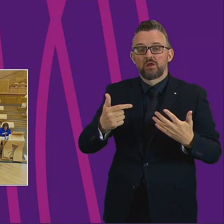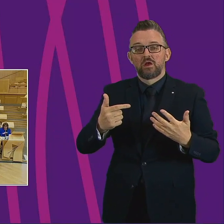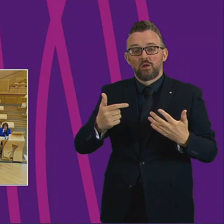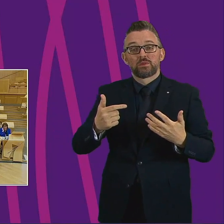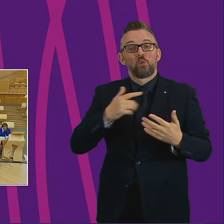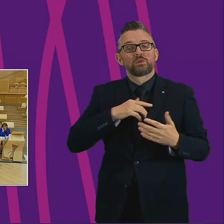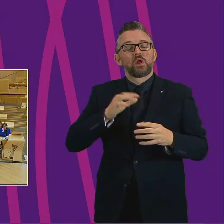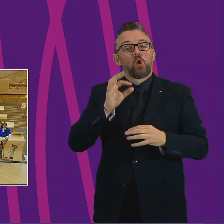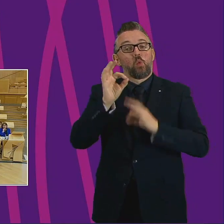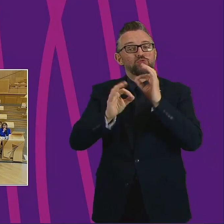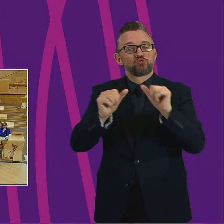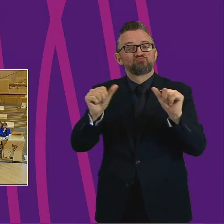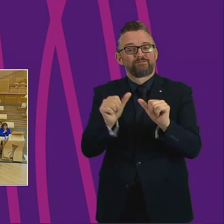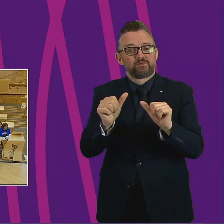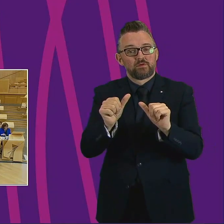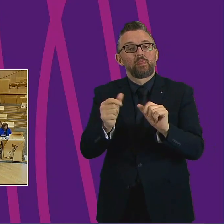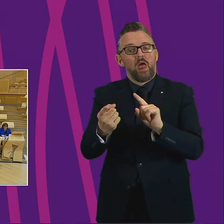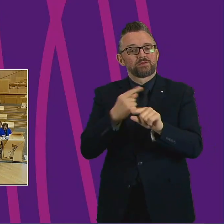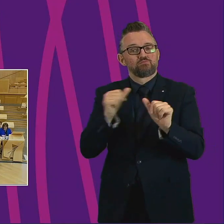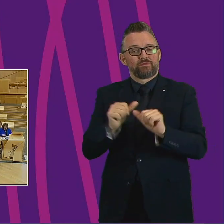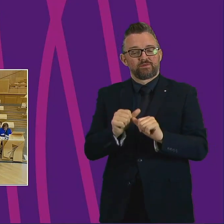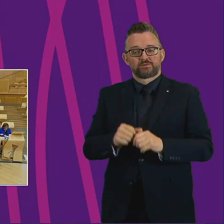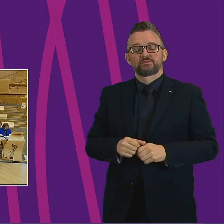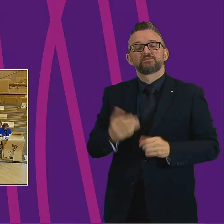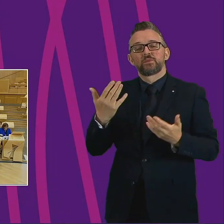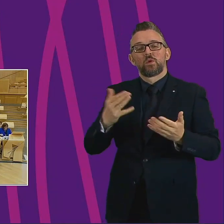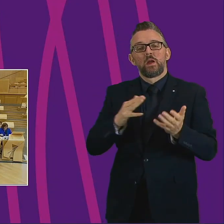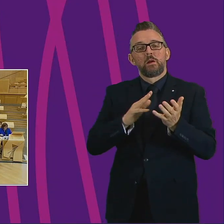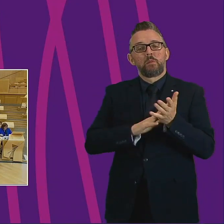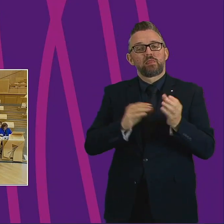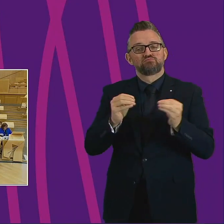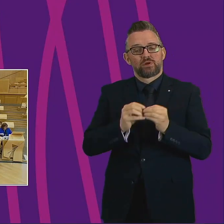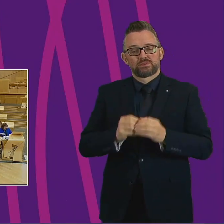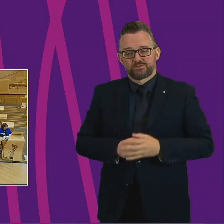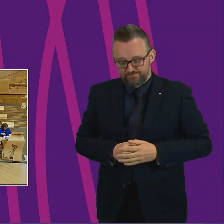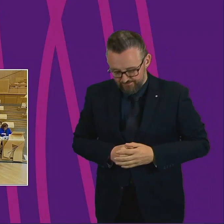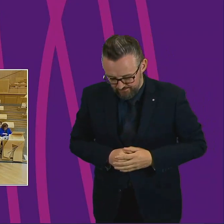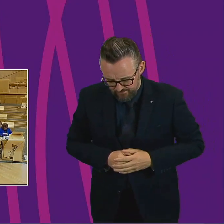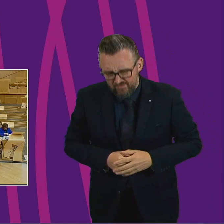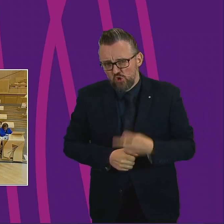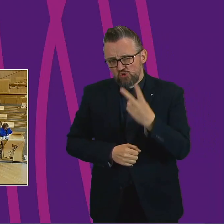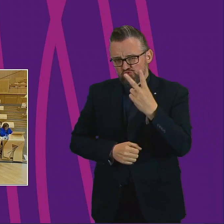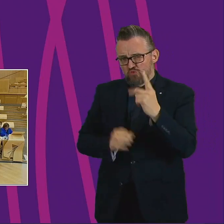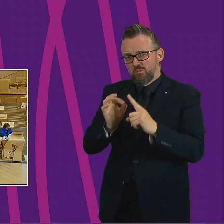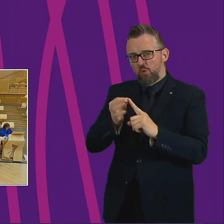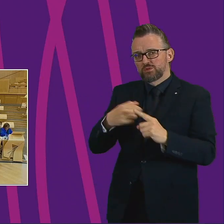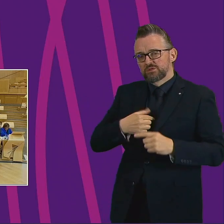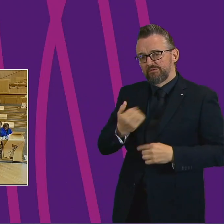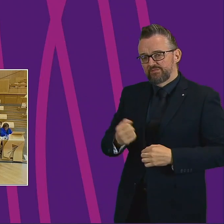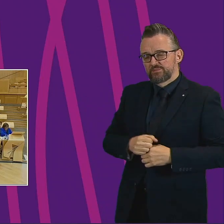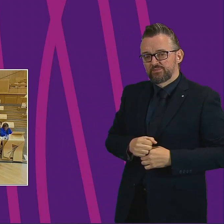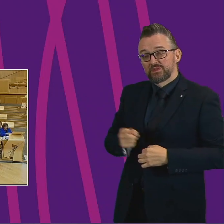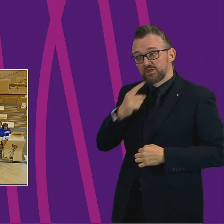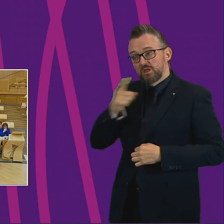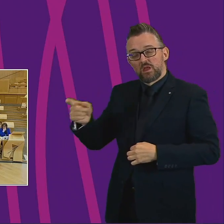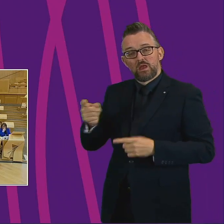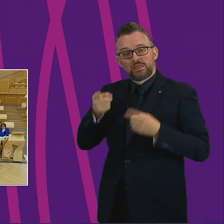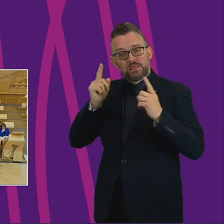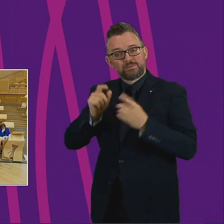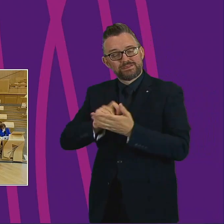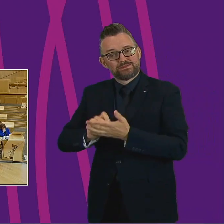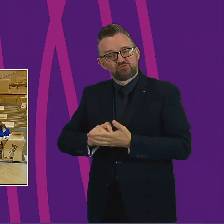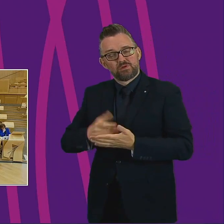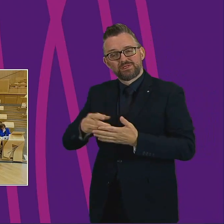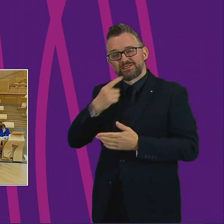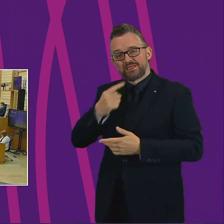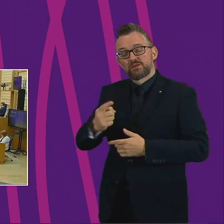too, please. Miles Briggs to be followed by David Torrance. Thank you, Presiding Officer. I had 2 points. Firstly, on the 28th of January, the Cabinet Secretary told me that the